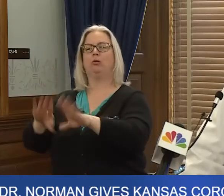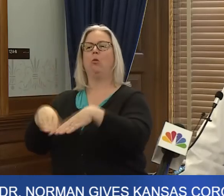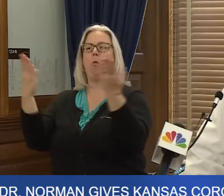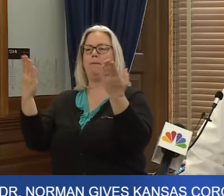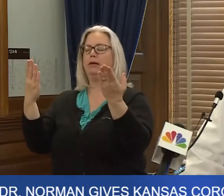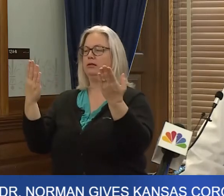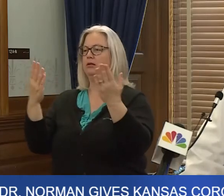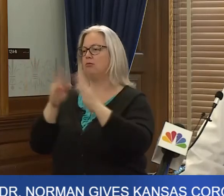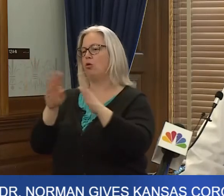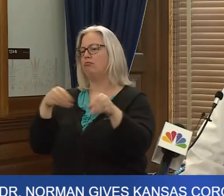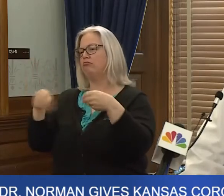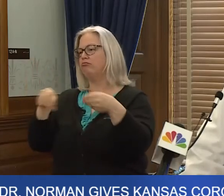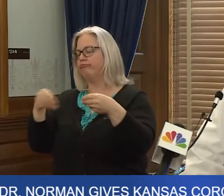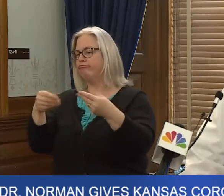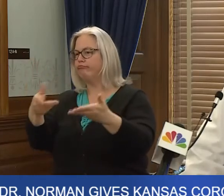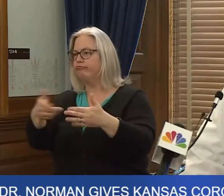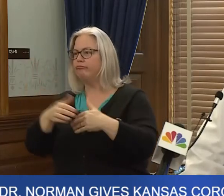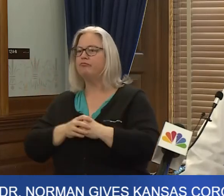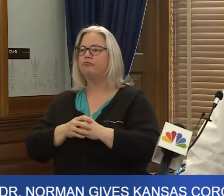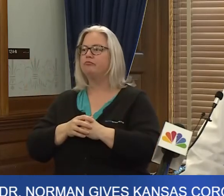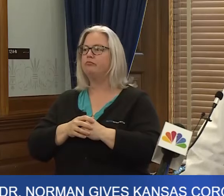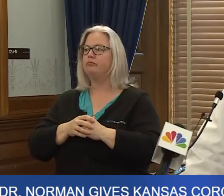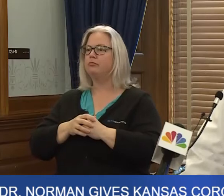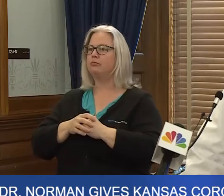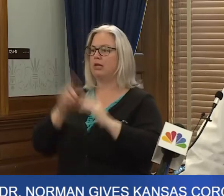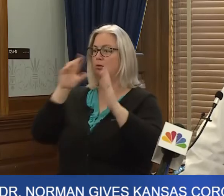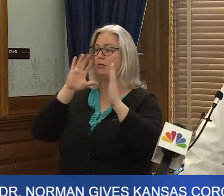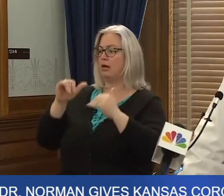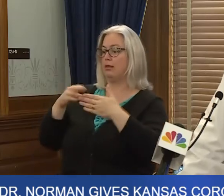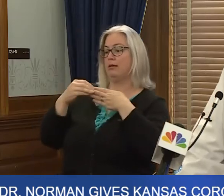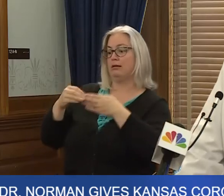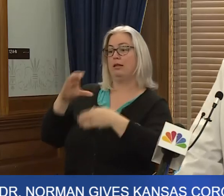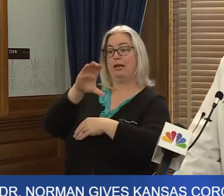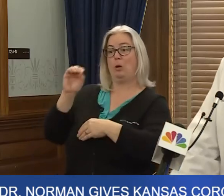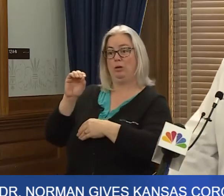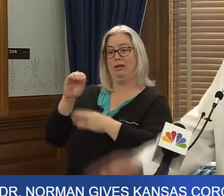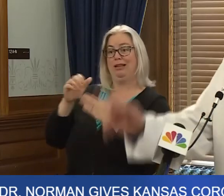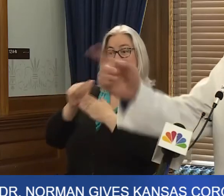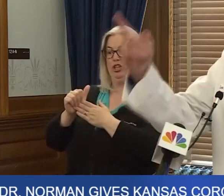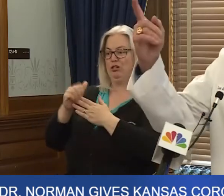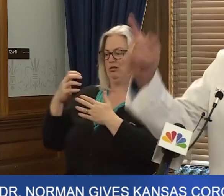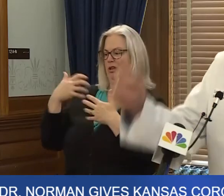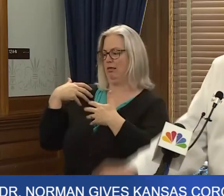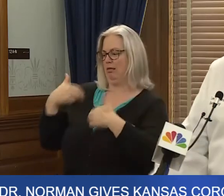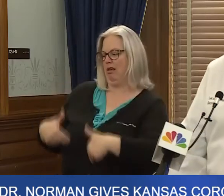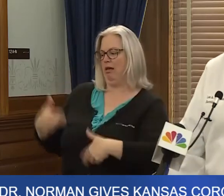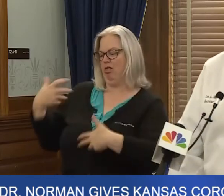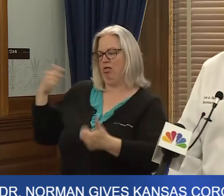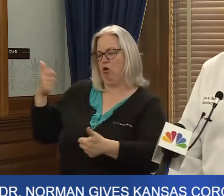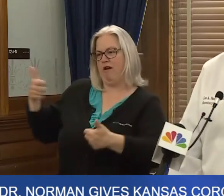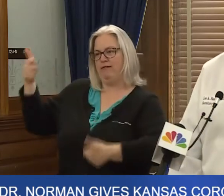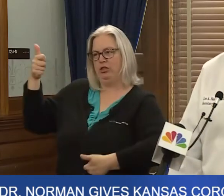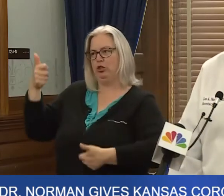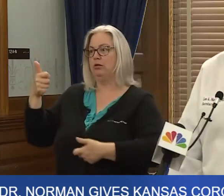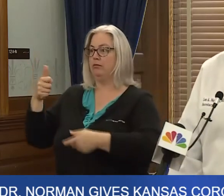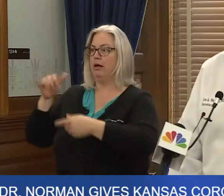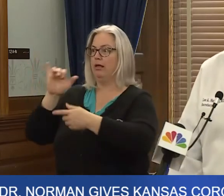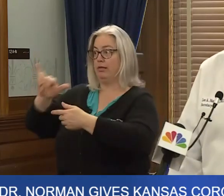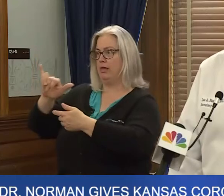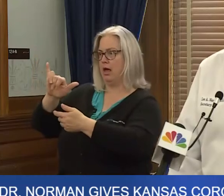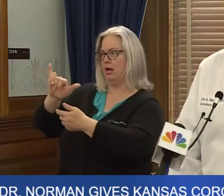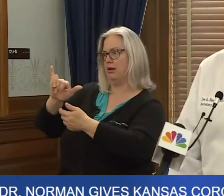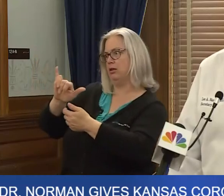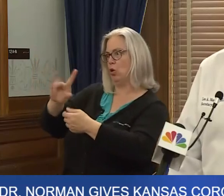some degree of latitude. And I think that I would expect that the county leaders, including those health officers, but in answer to your question, I haven't had that